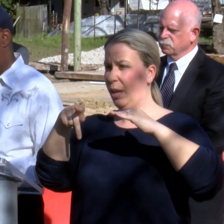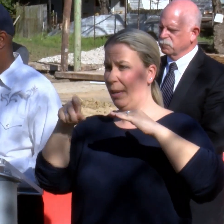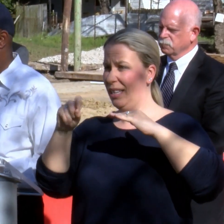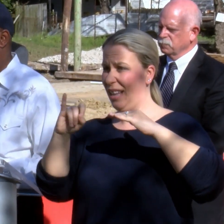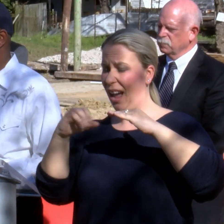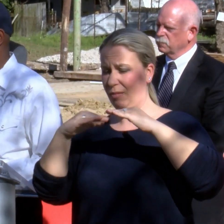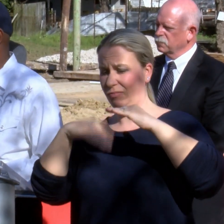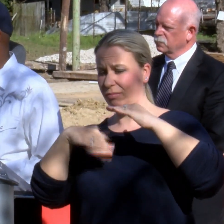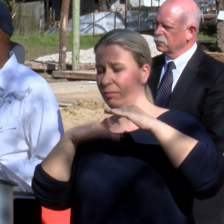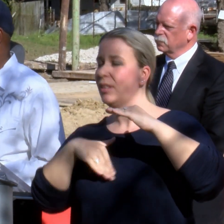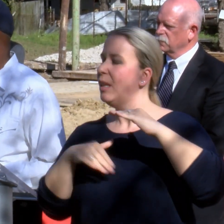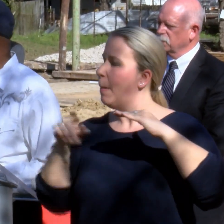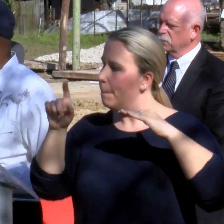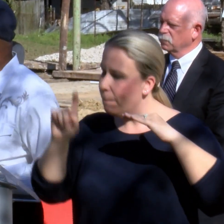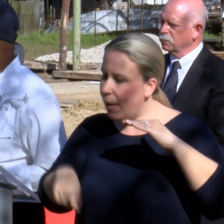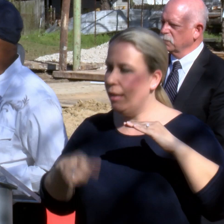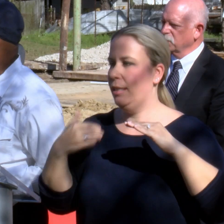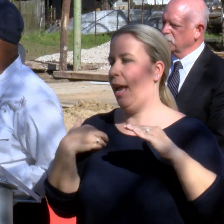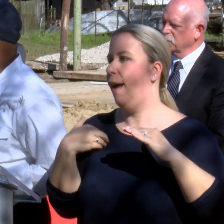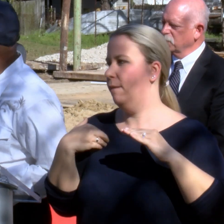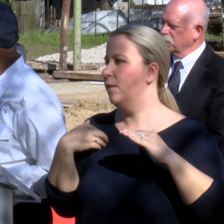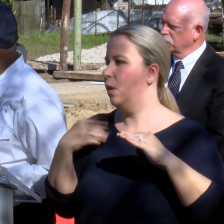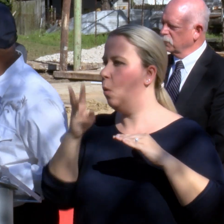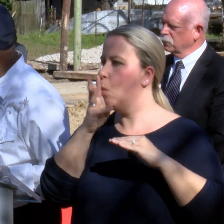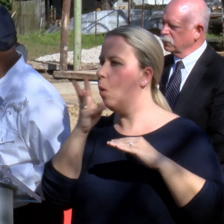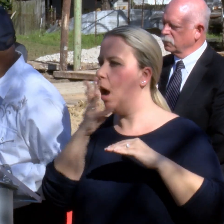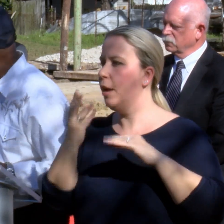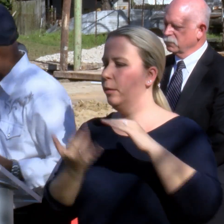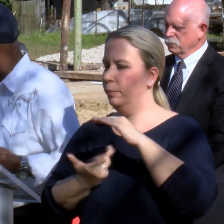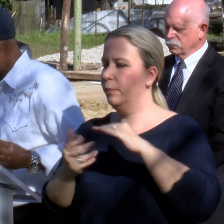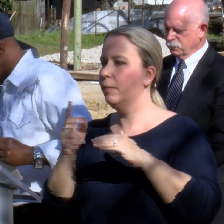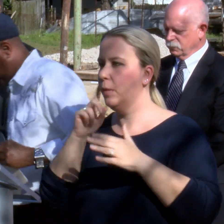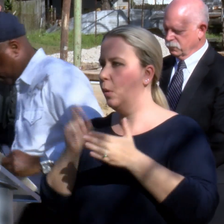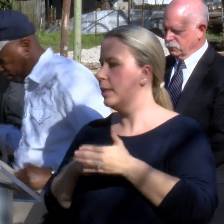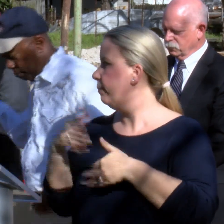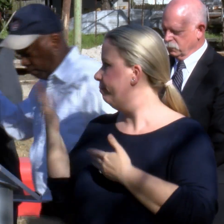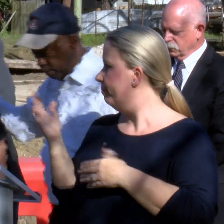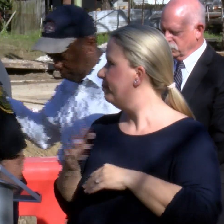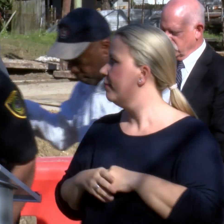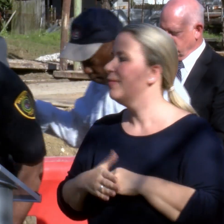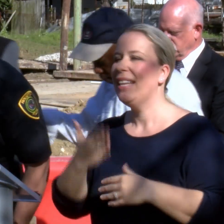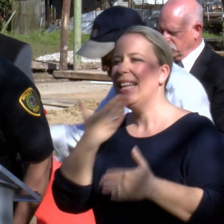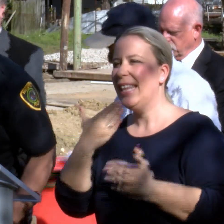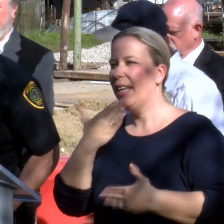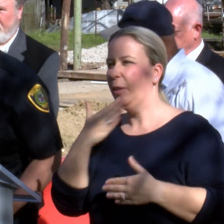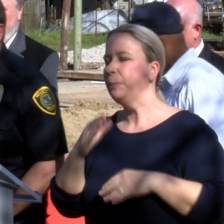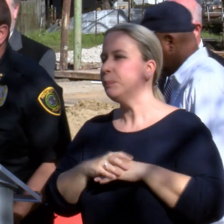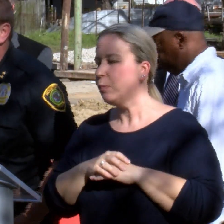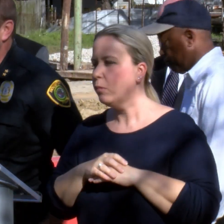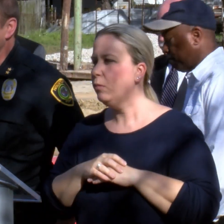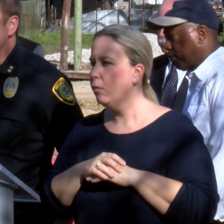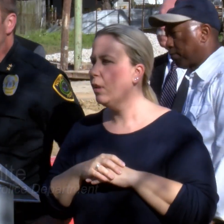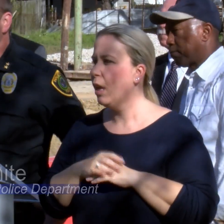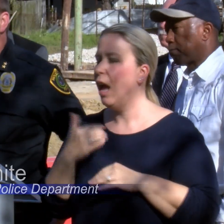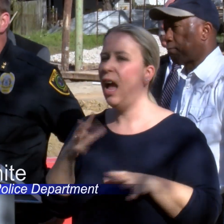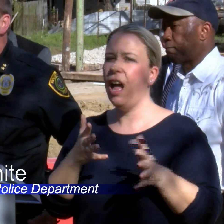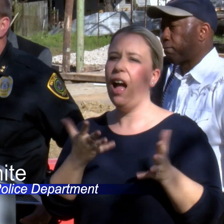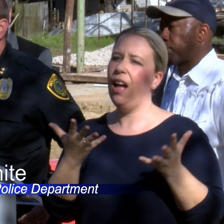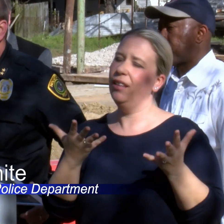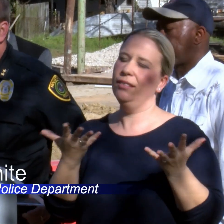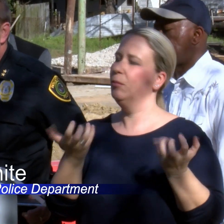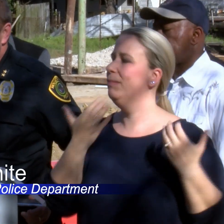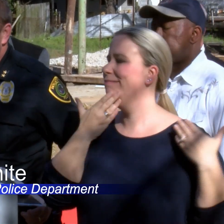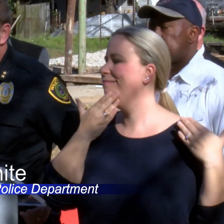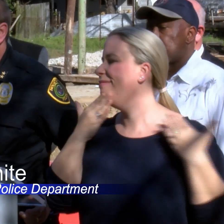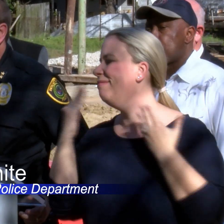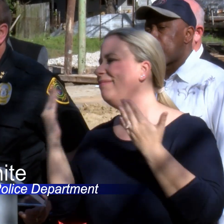then the hot water notice takes effect. Chief Satterwhite. Thank you, Mr. Mayor. So let me echo the mayor in thanking